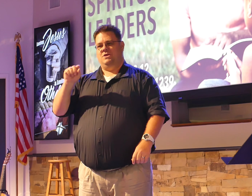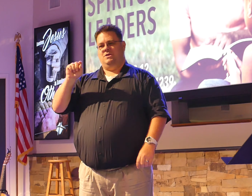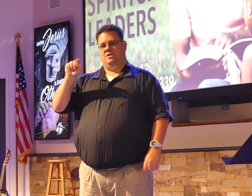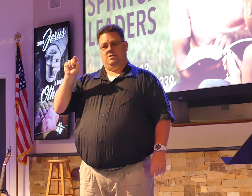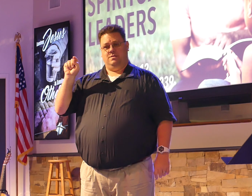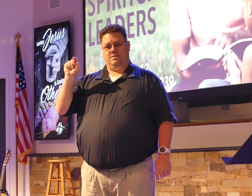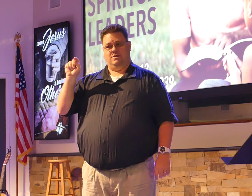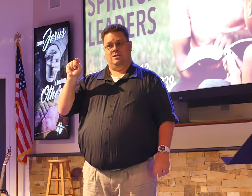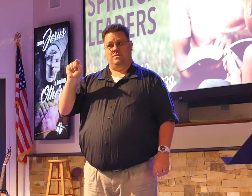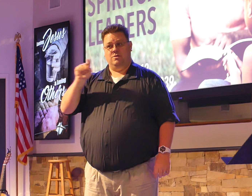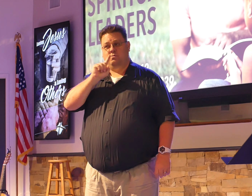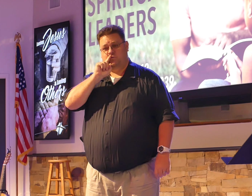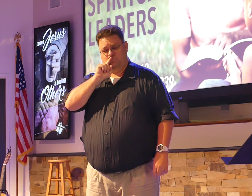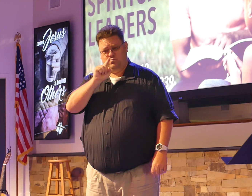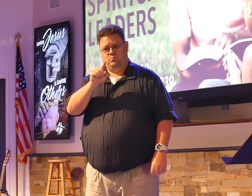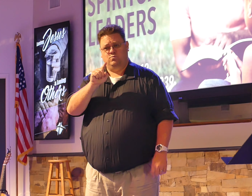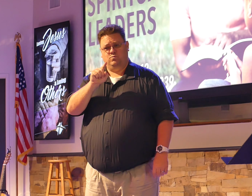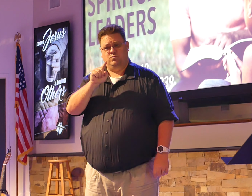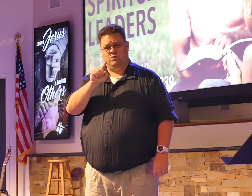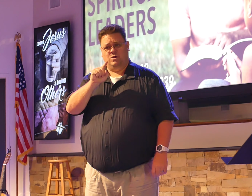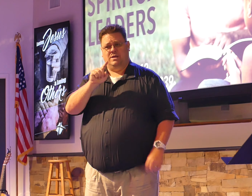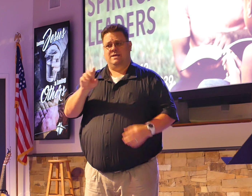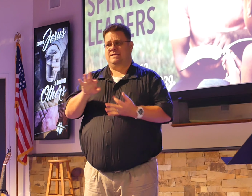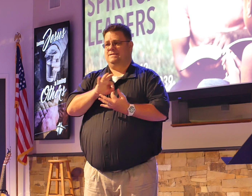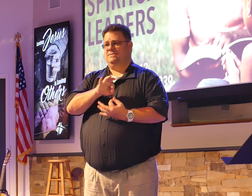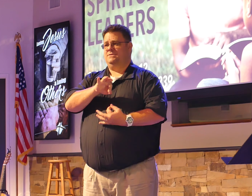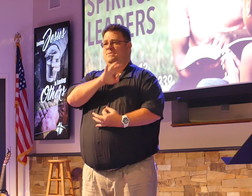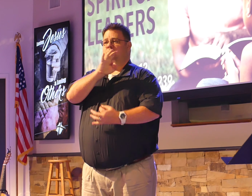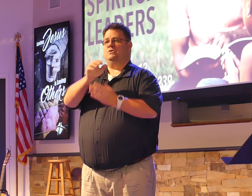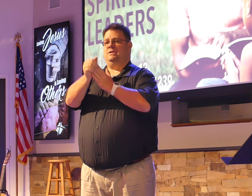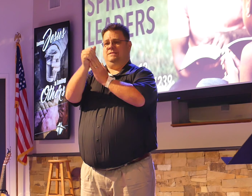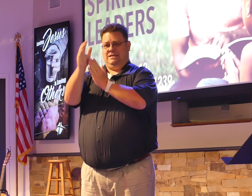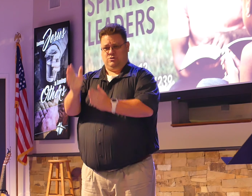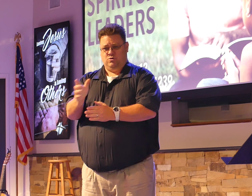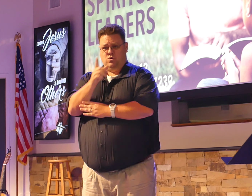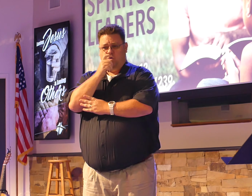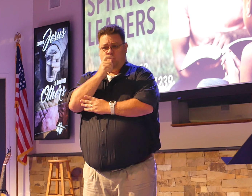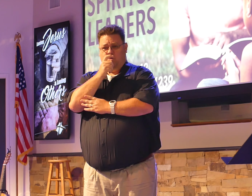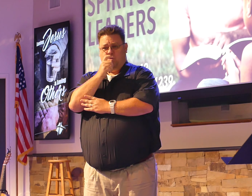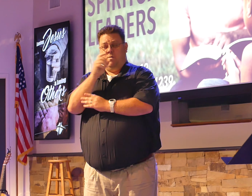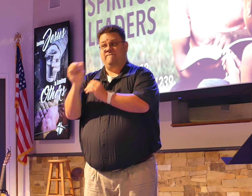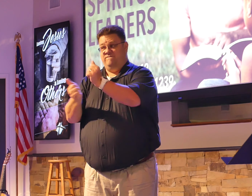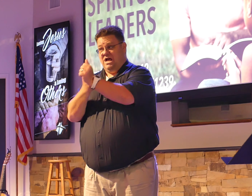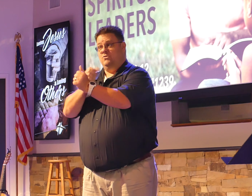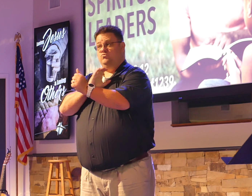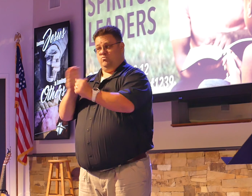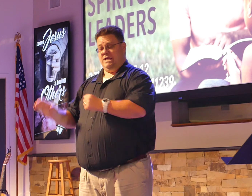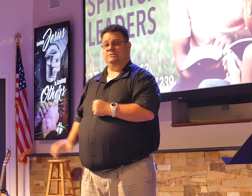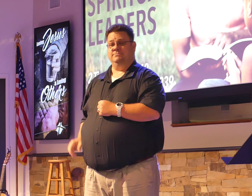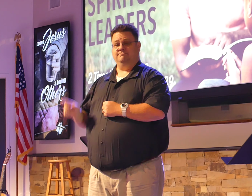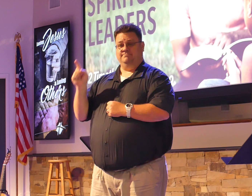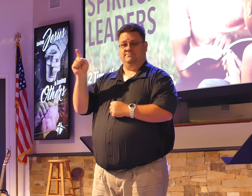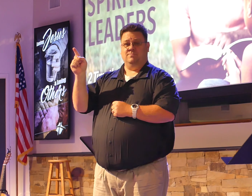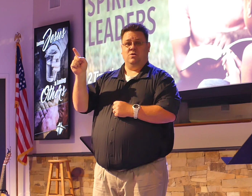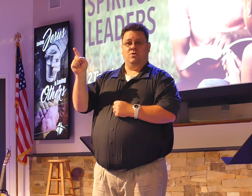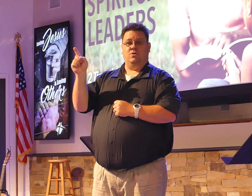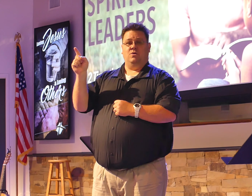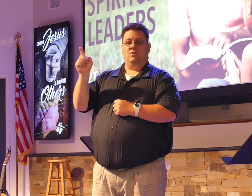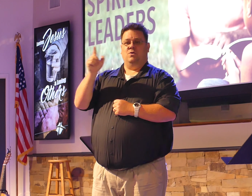there are spiritual leaders, people in our life, followers of Christ, who have been very faithful.